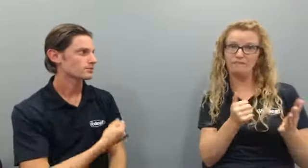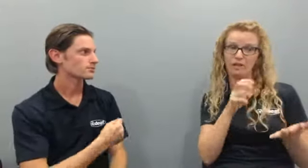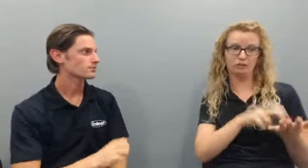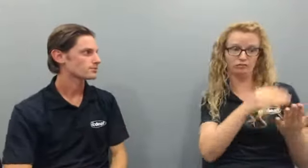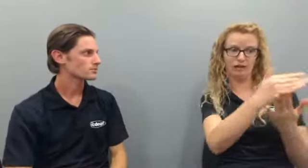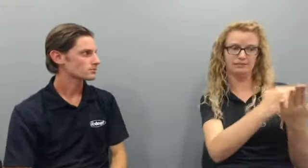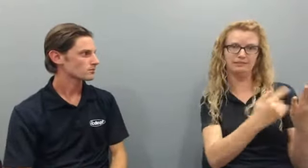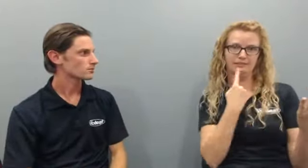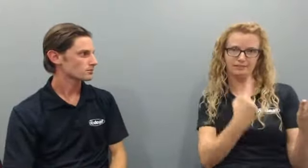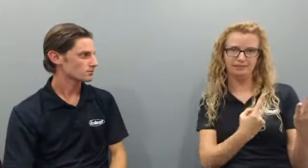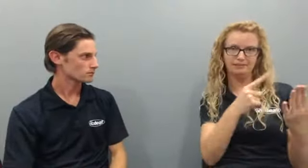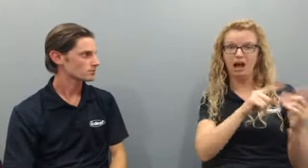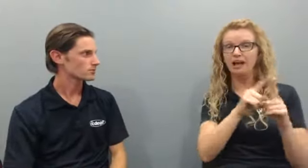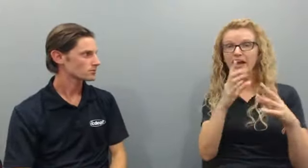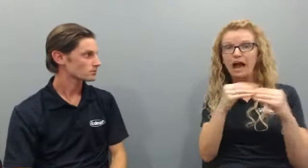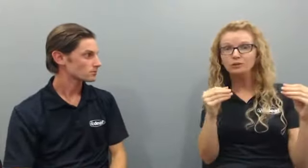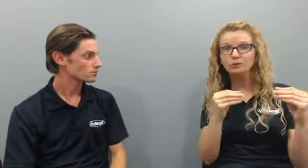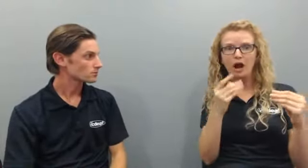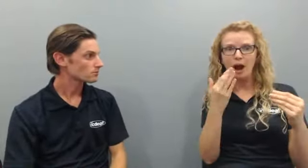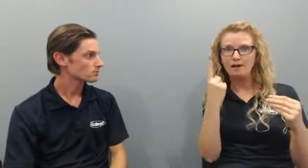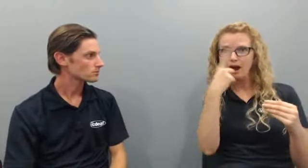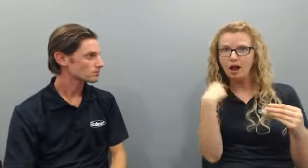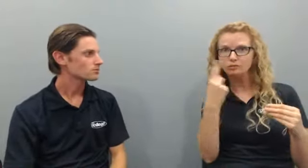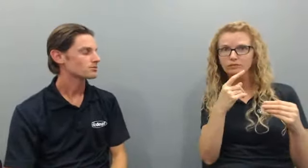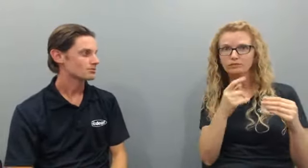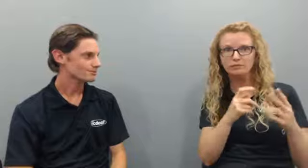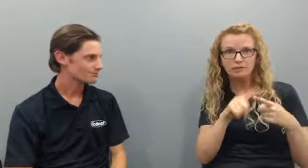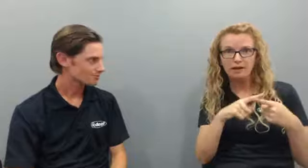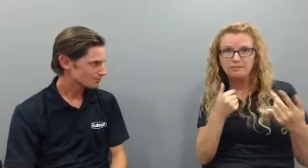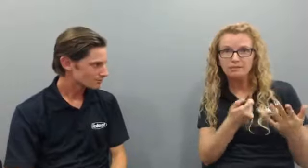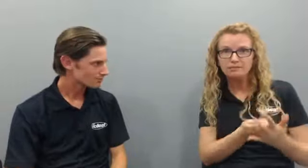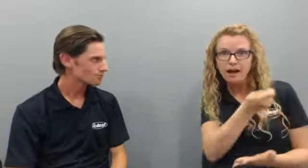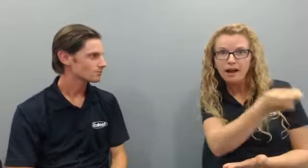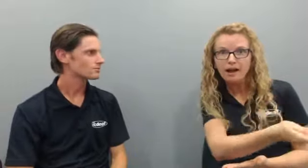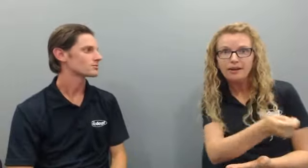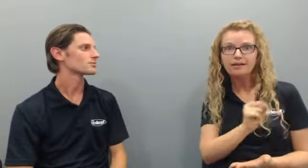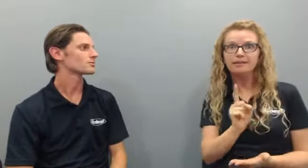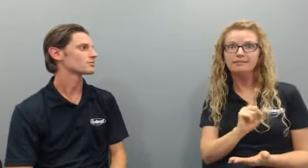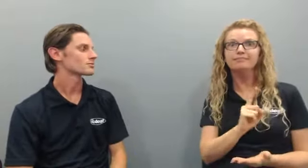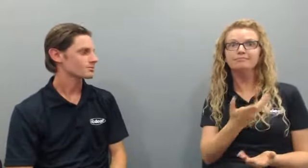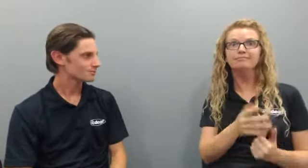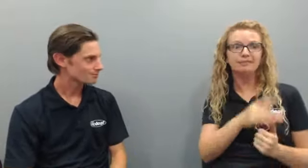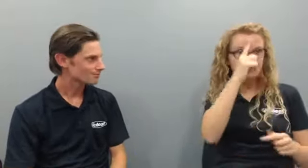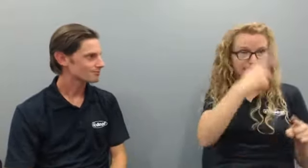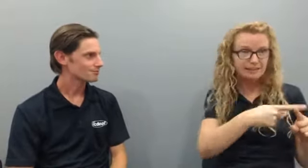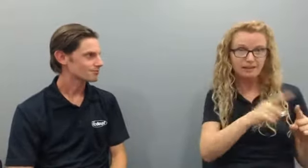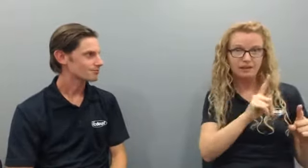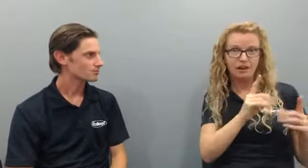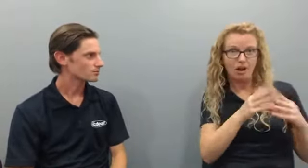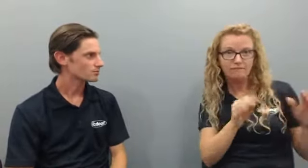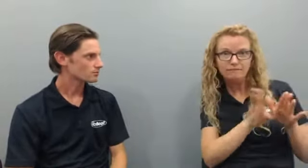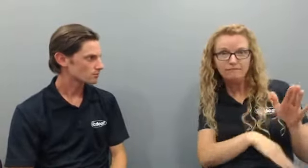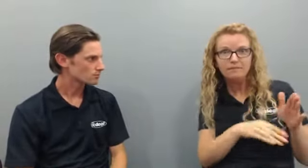sure you have those contracts with each individual person, the cancellation clause, how many hours is it